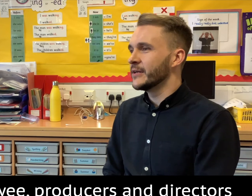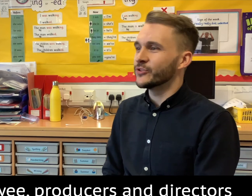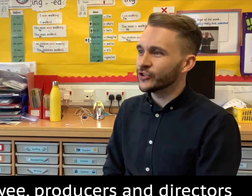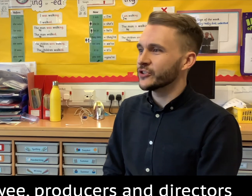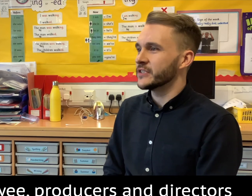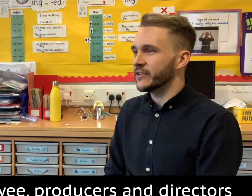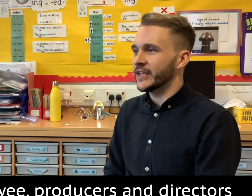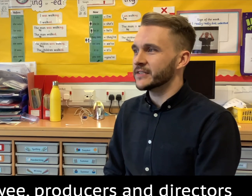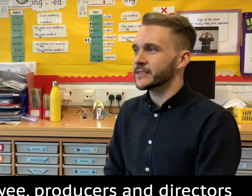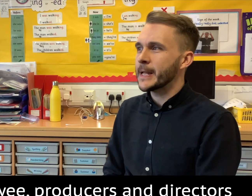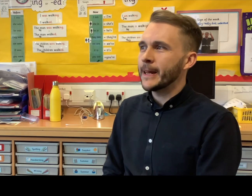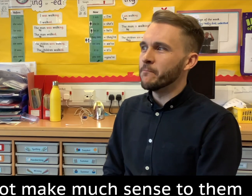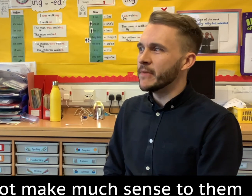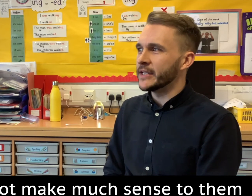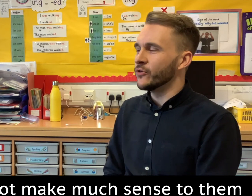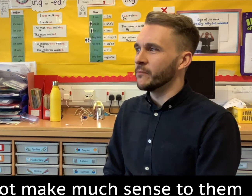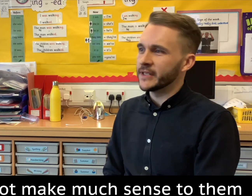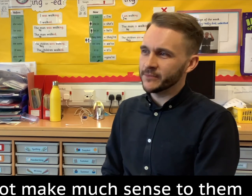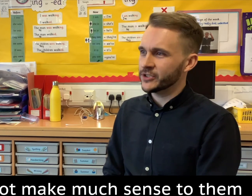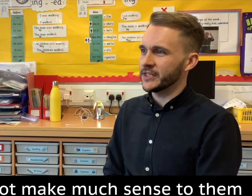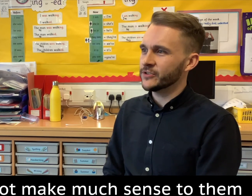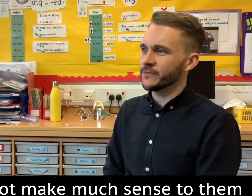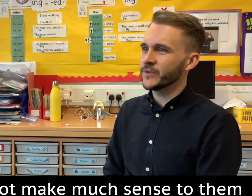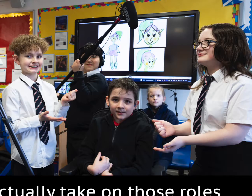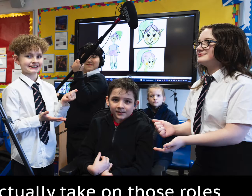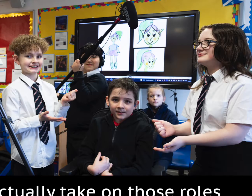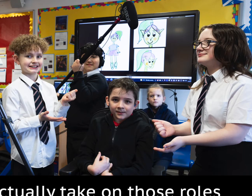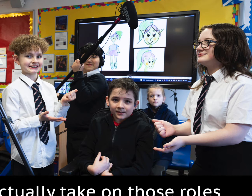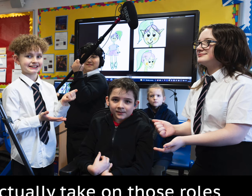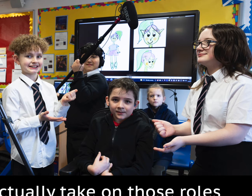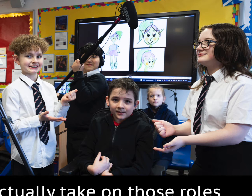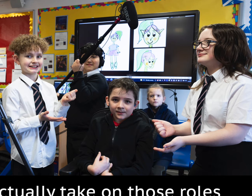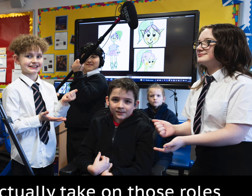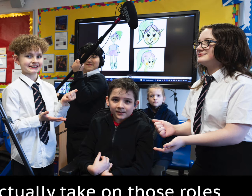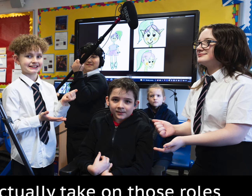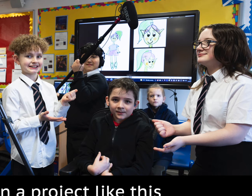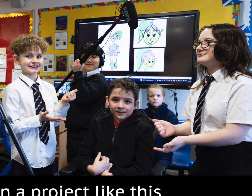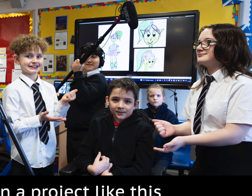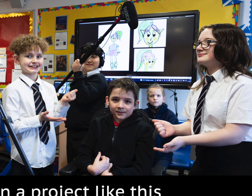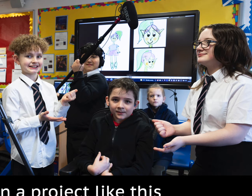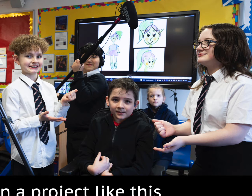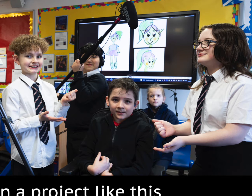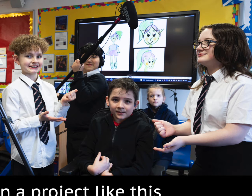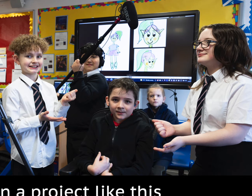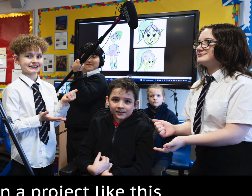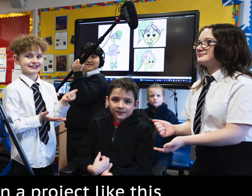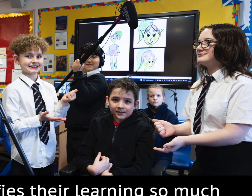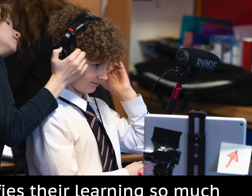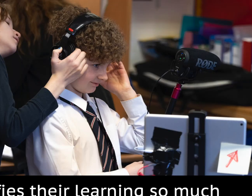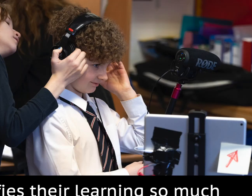interviewee, producers and directors, it might not make much sense to them, but to actually take on those roles in a project like